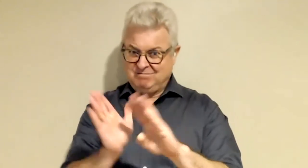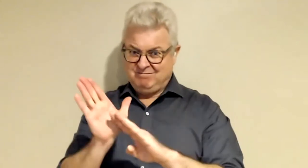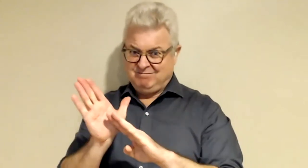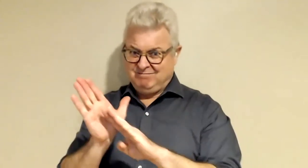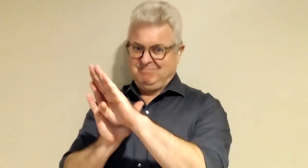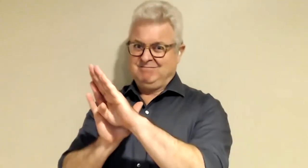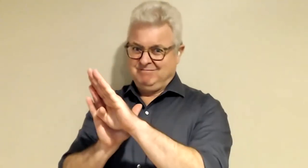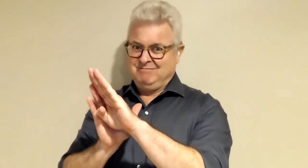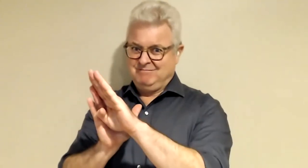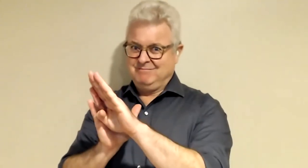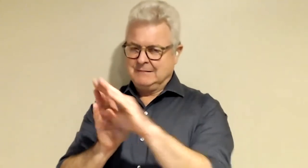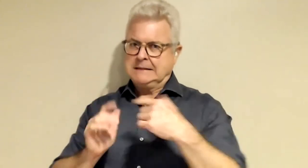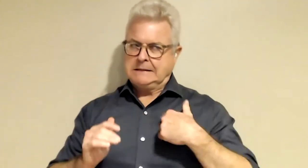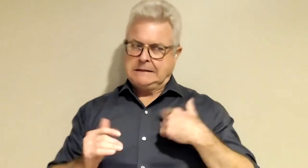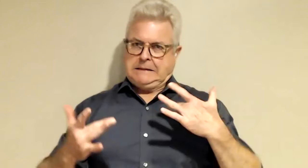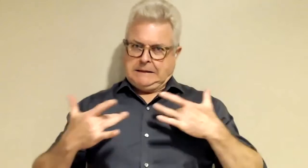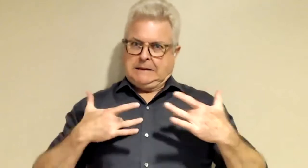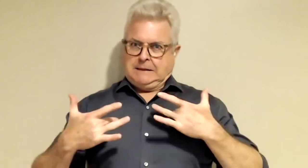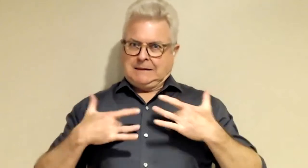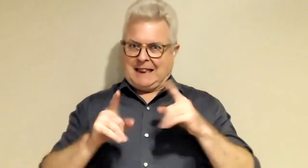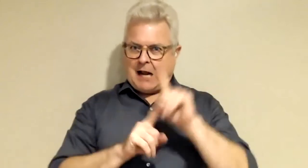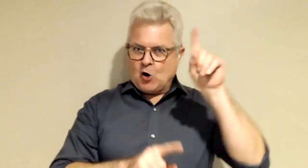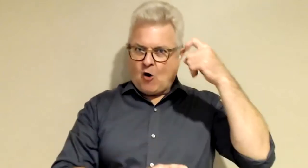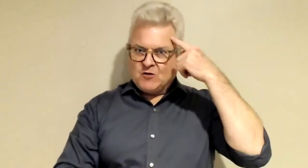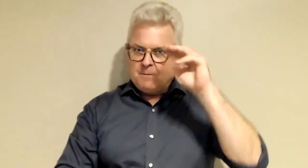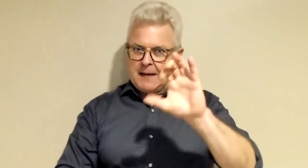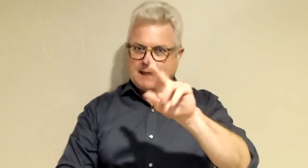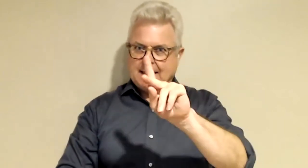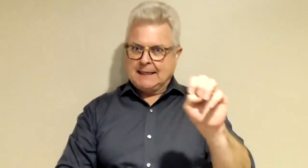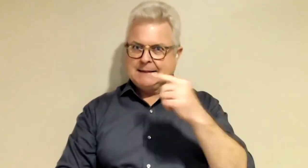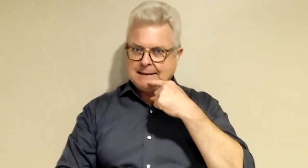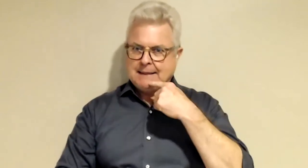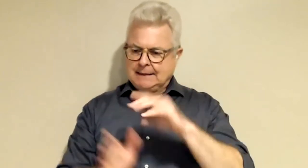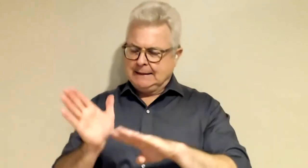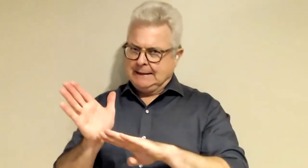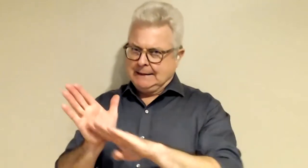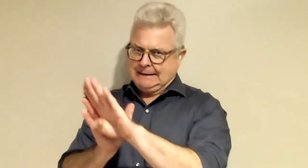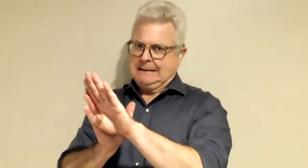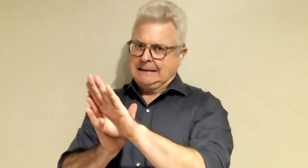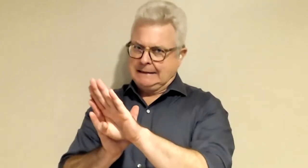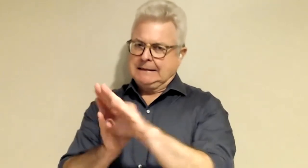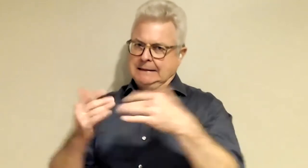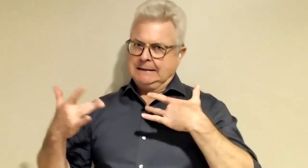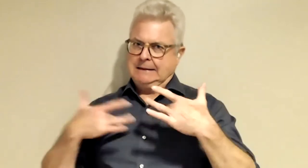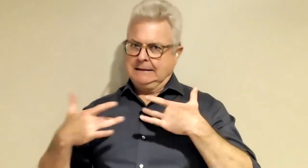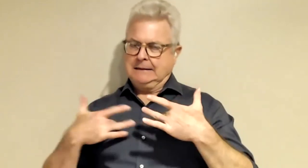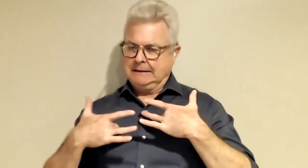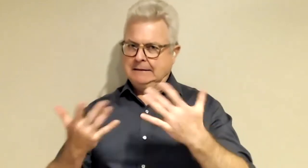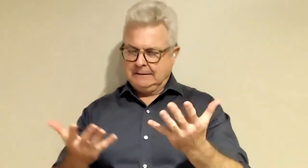last 4 to 6 weeks have spiked, which causes concern, as Governor McKee had mentioned.